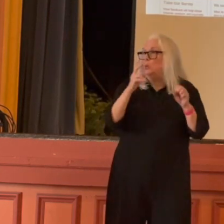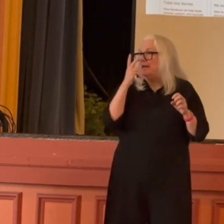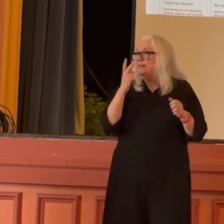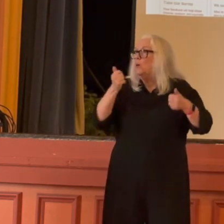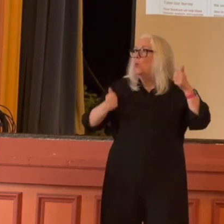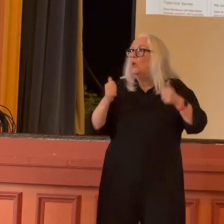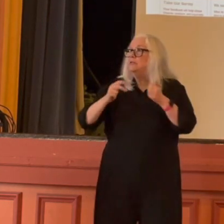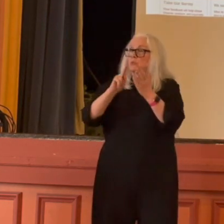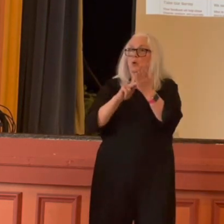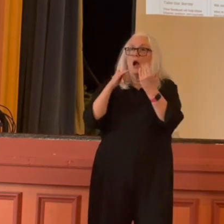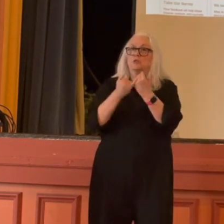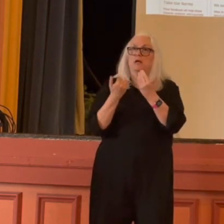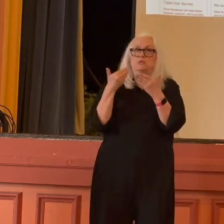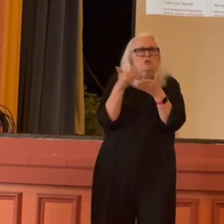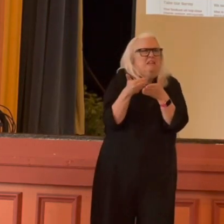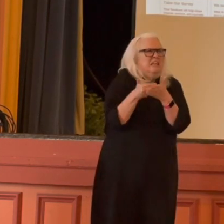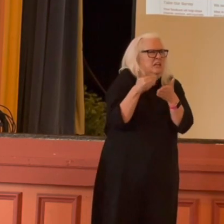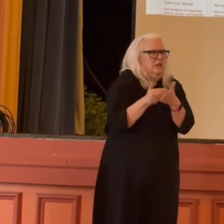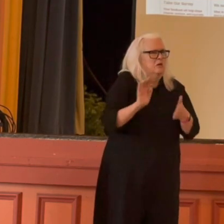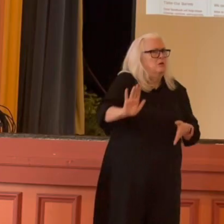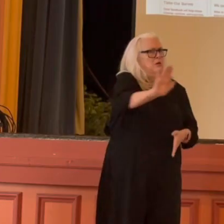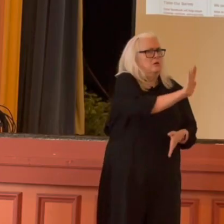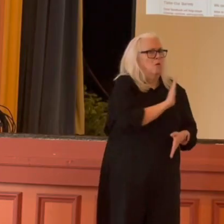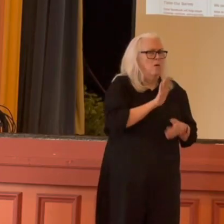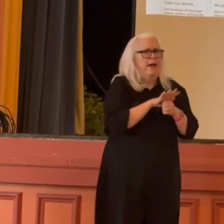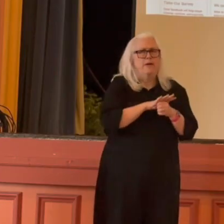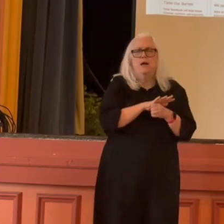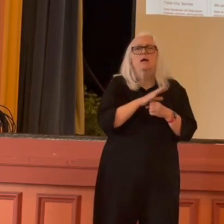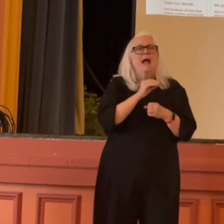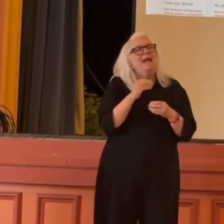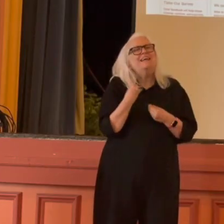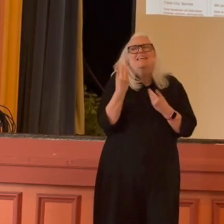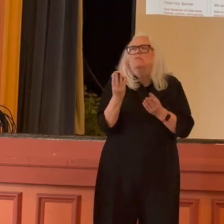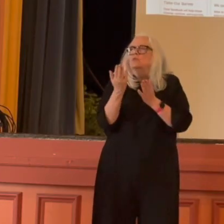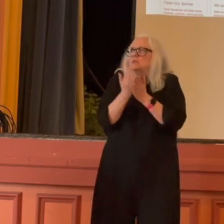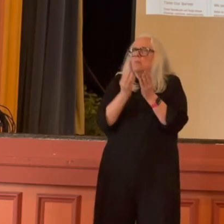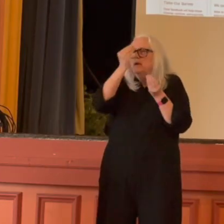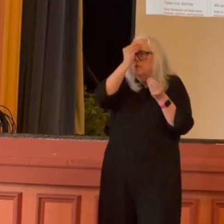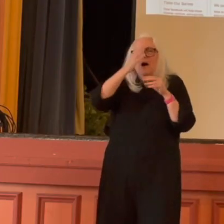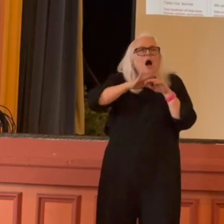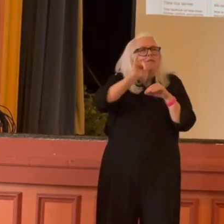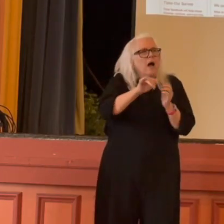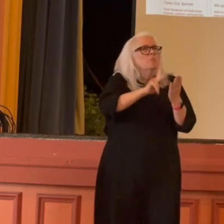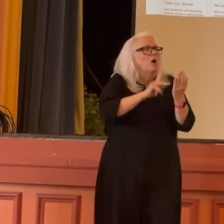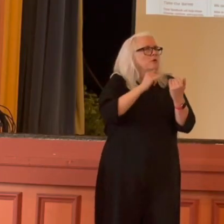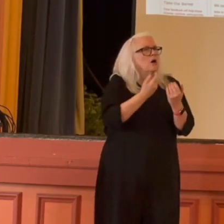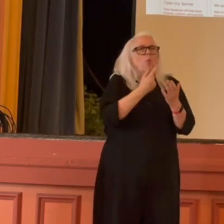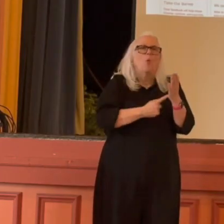projects are nearby. You can click on those projects and it'll give you just a little bit of information on that project, what type of project it